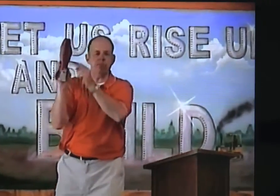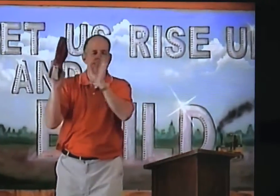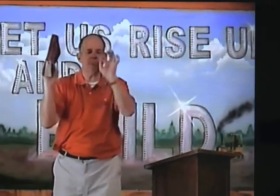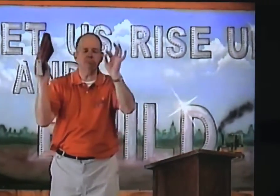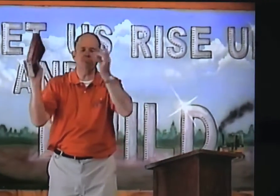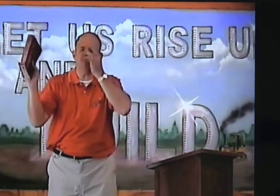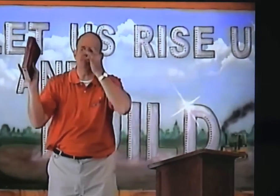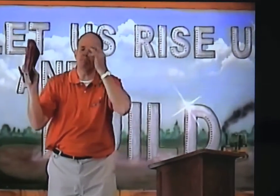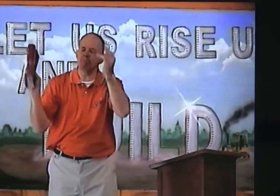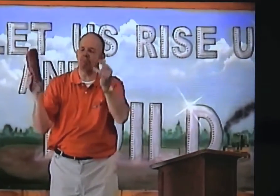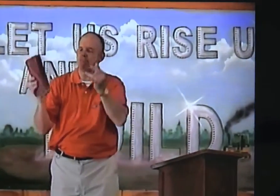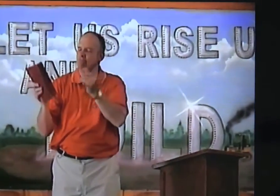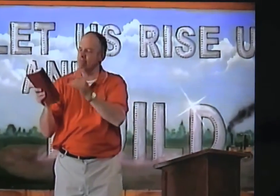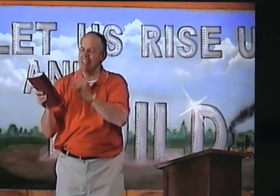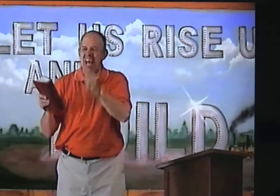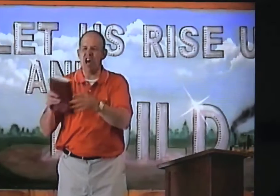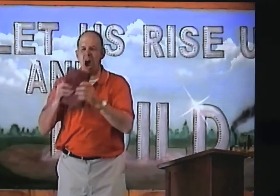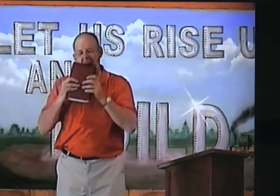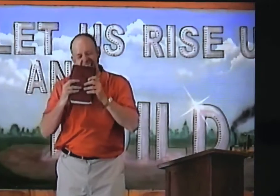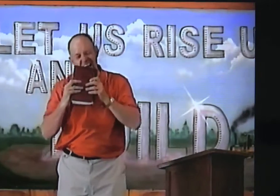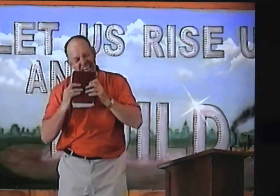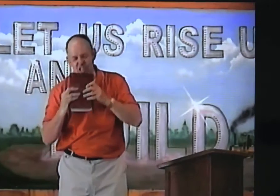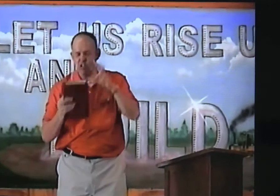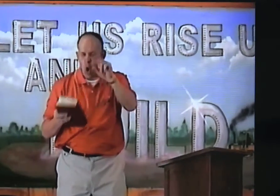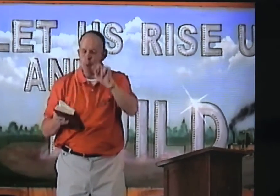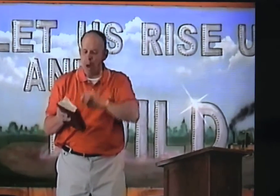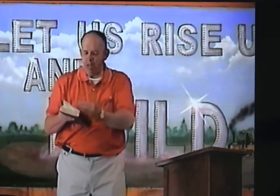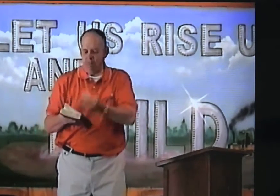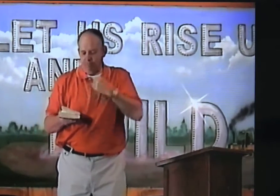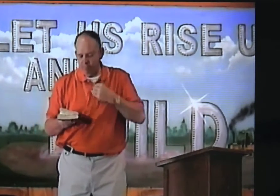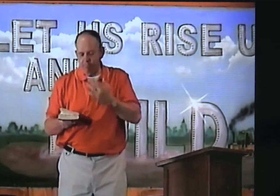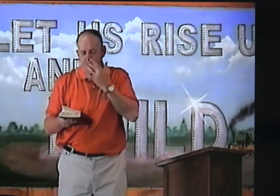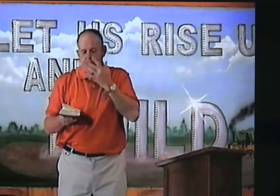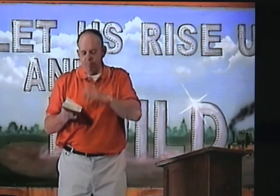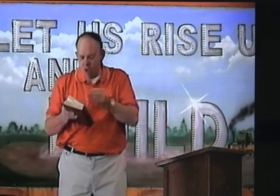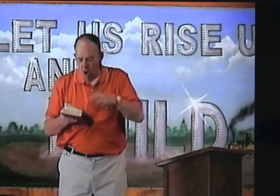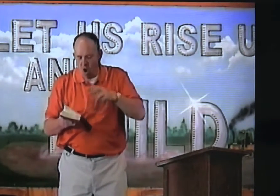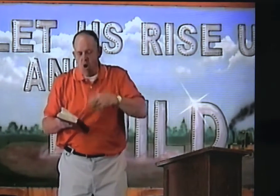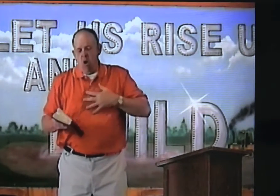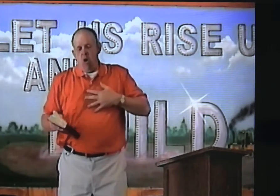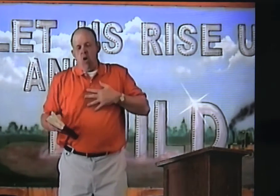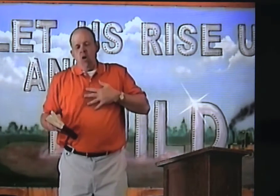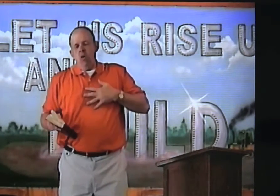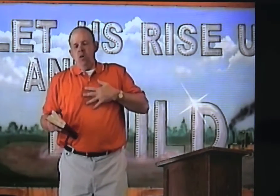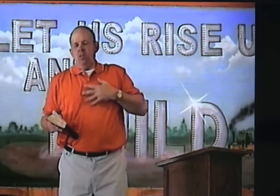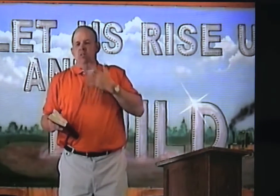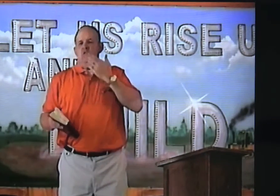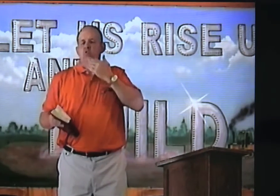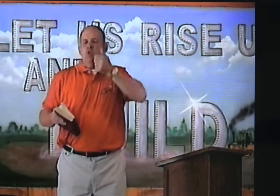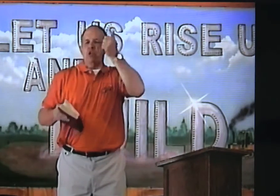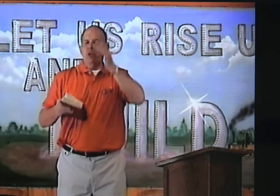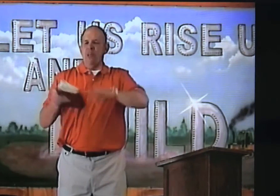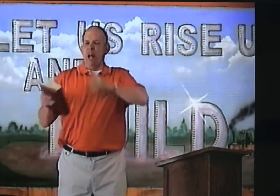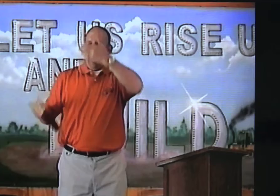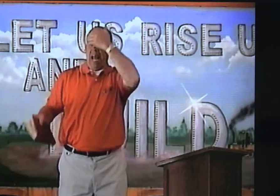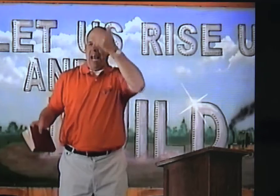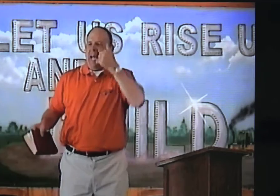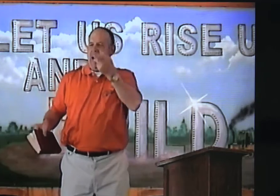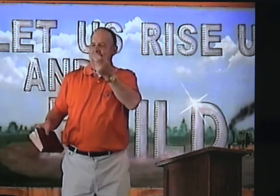God's word is delicious. I don't know, you don't need your Bible, but the words in it are sweeter